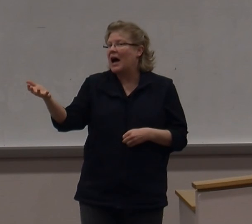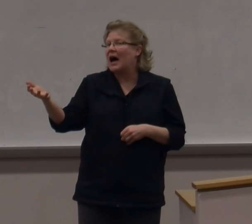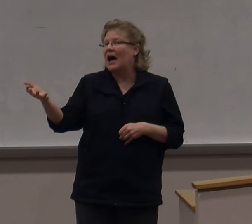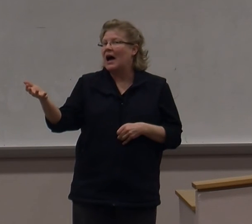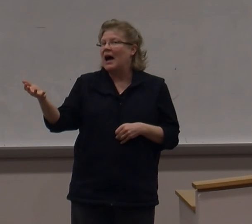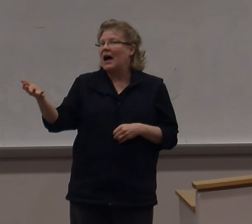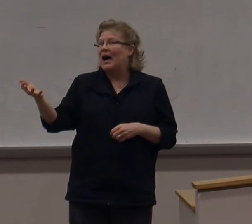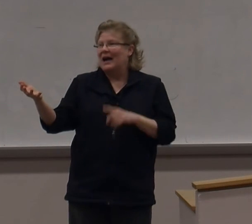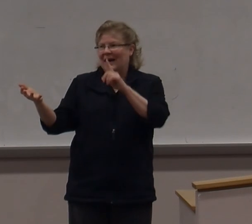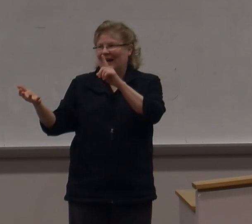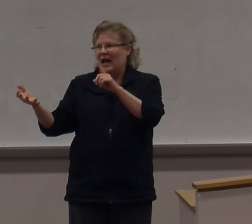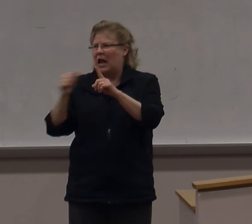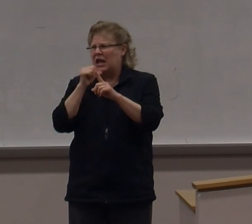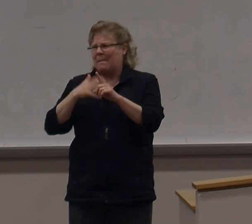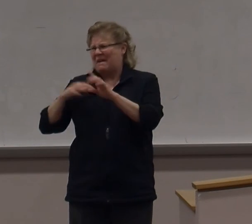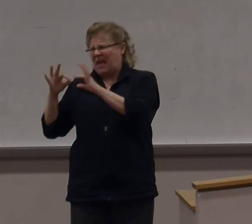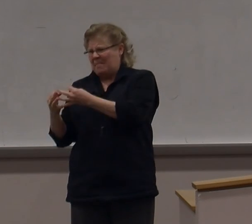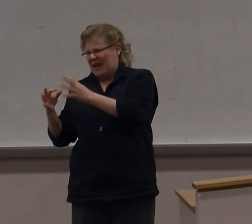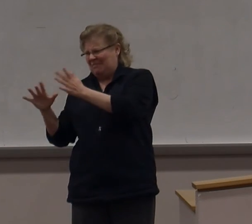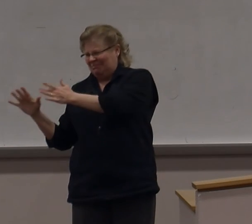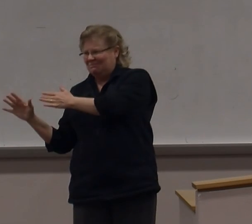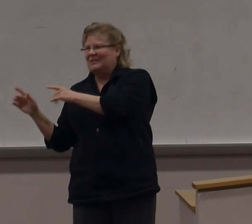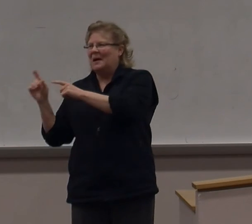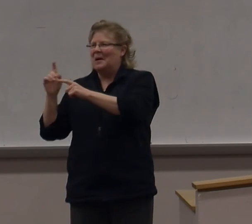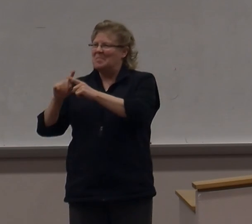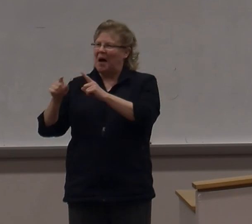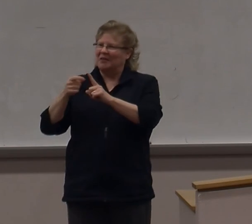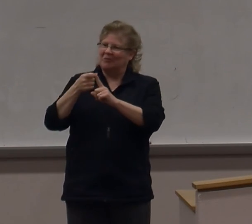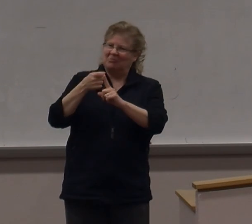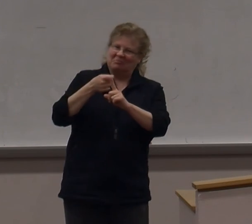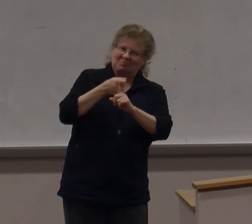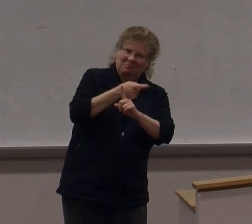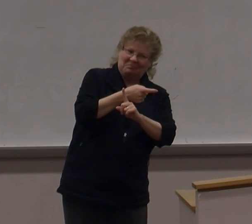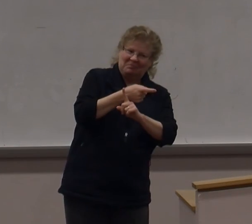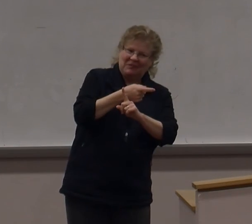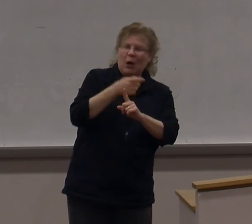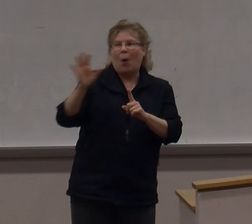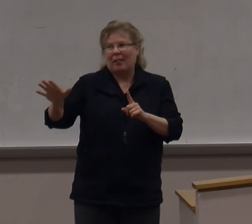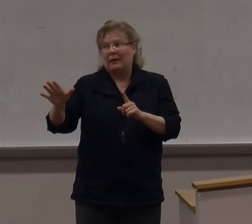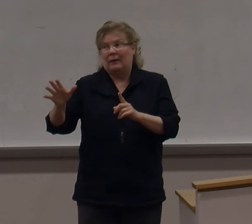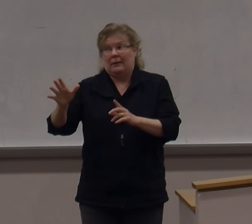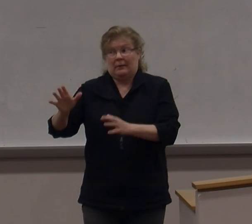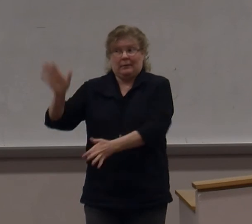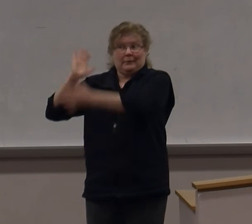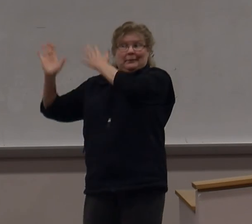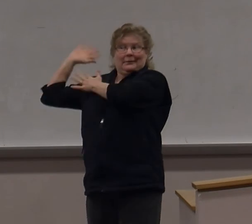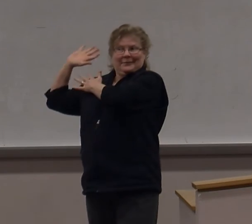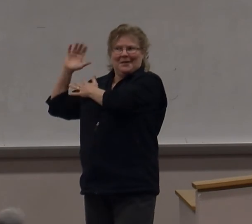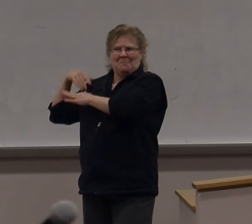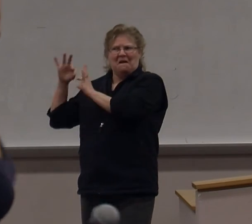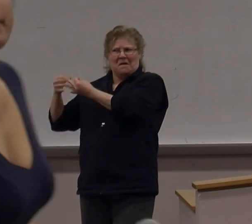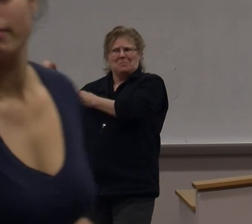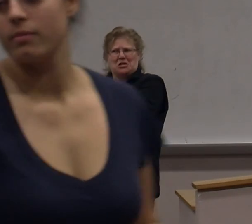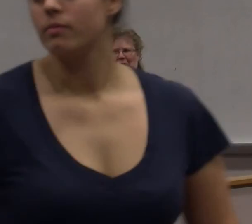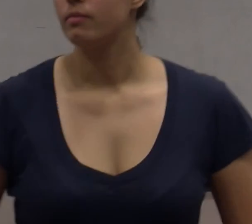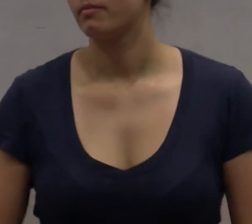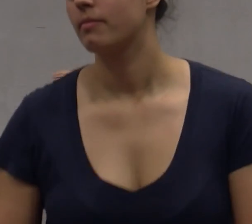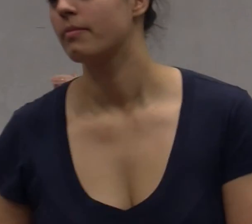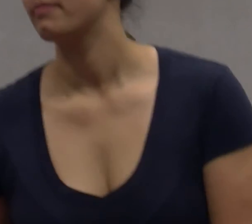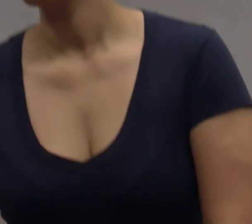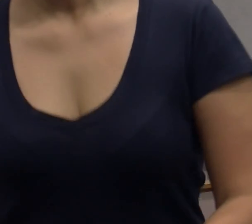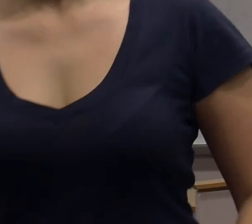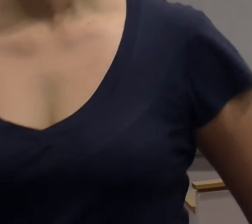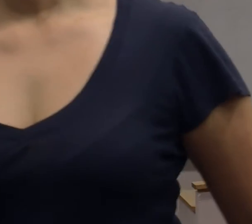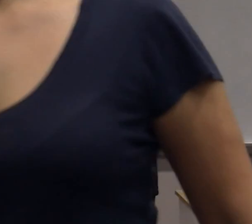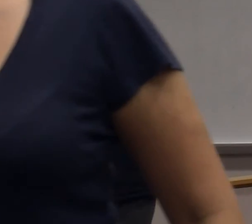In a tangential way. I mean, yes, I'm the descendant of immigrants. Like anybody